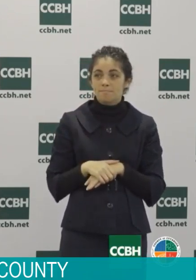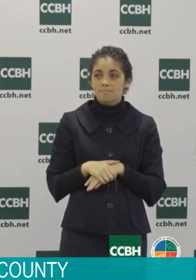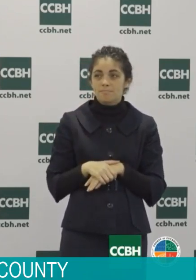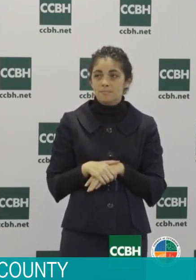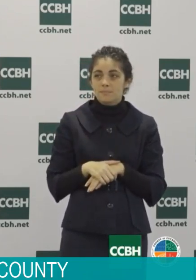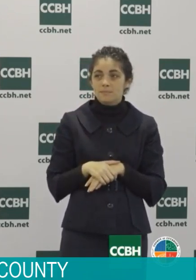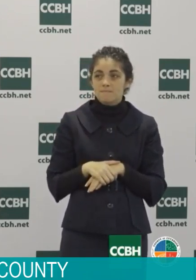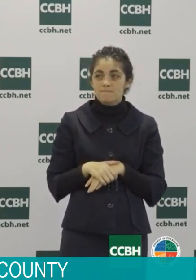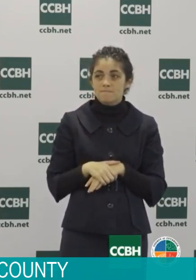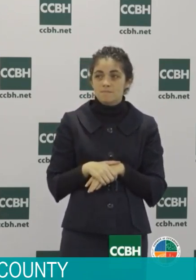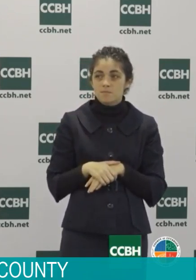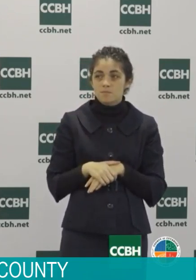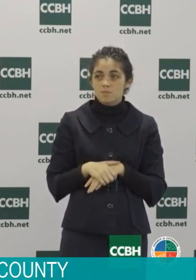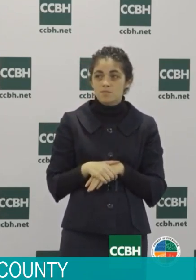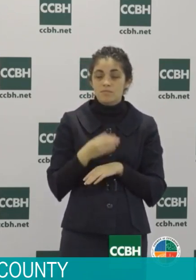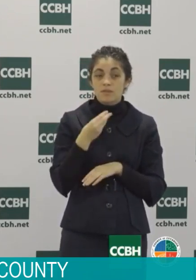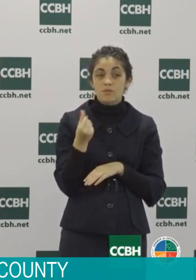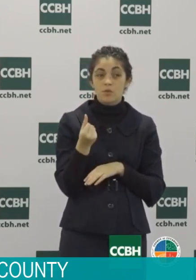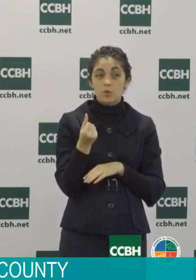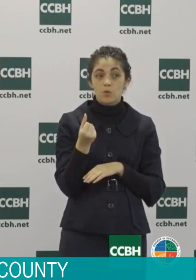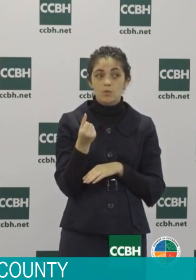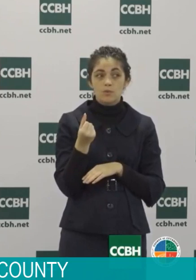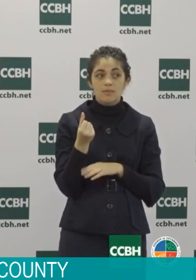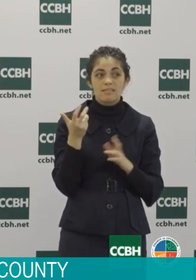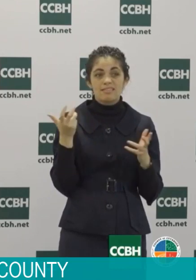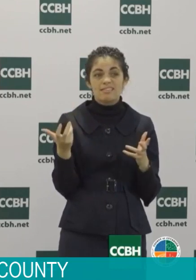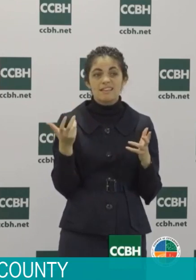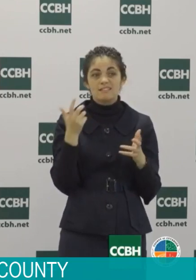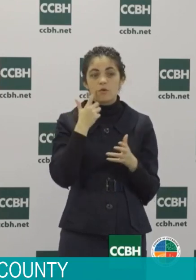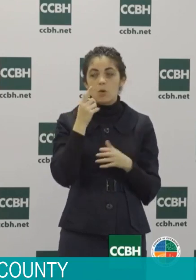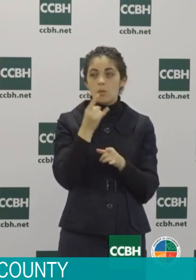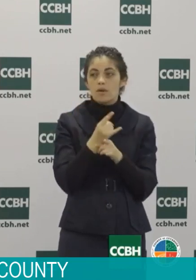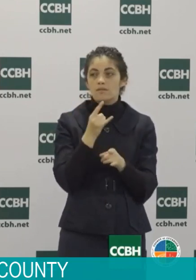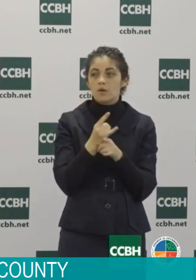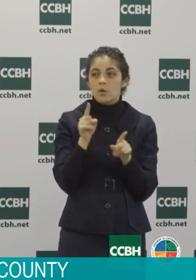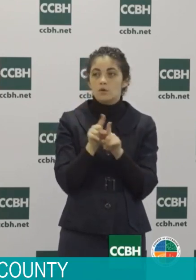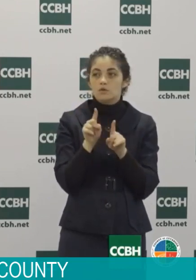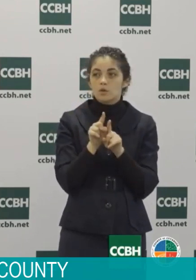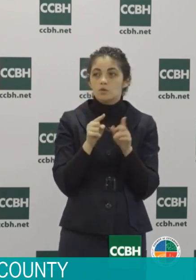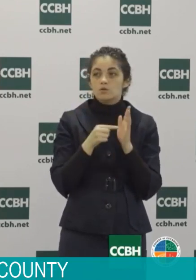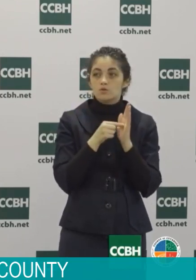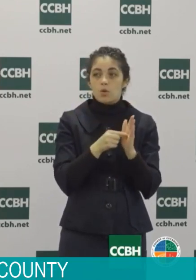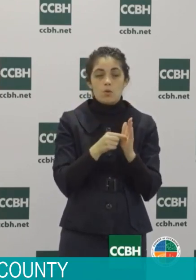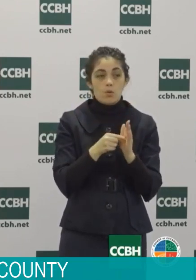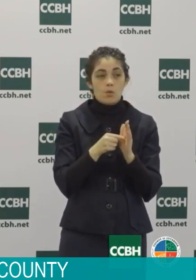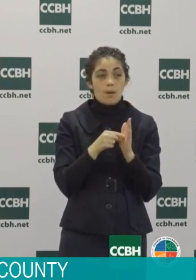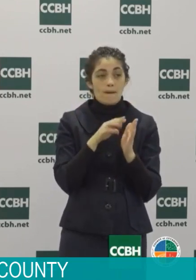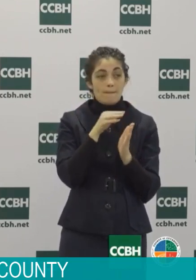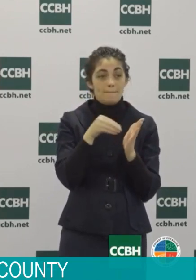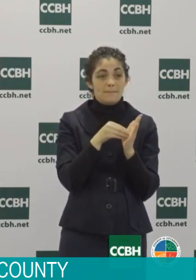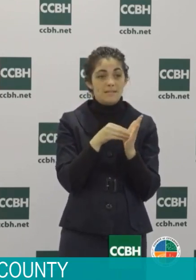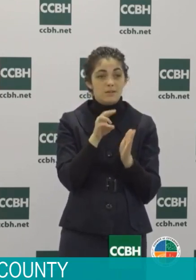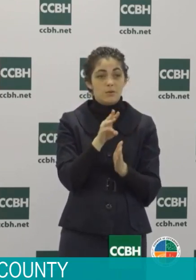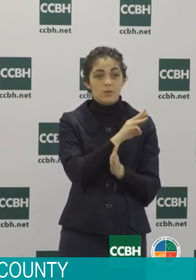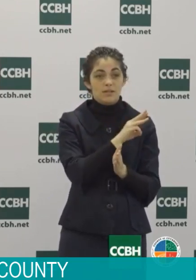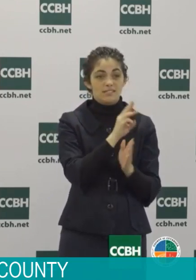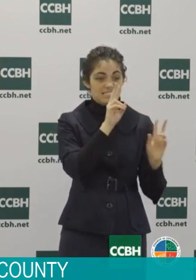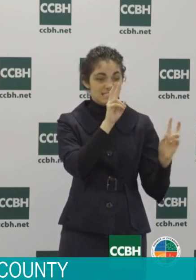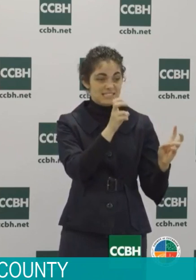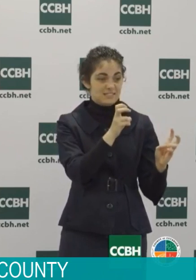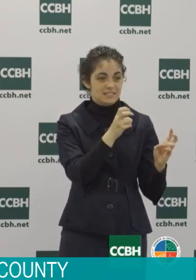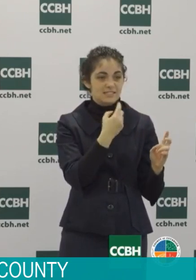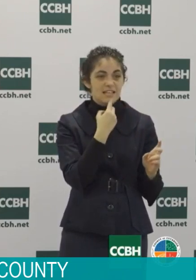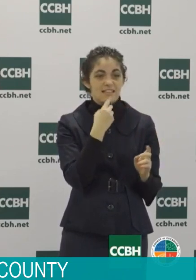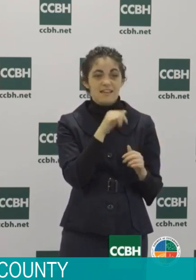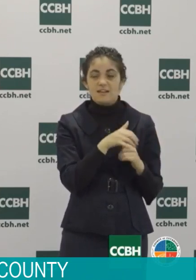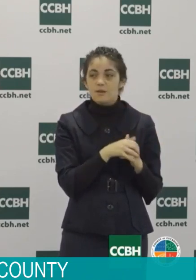where based on some use of Wi-Fi, indications that the Midwest, I think the caption from the Times